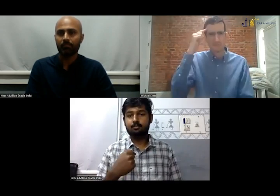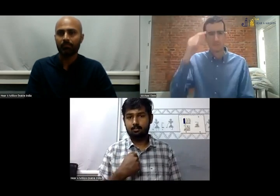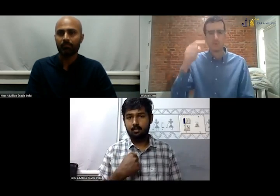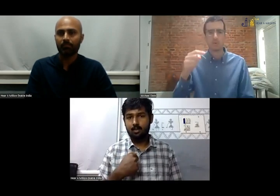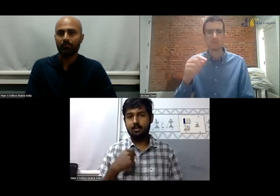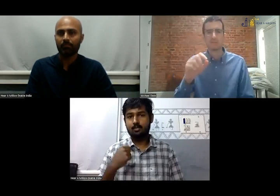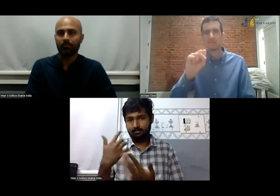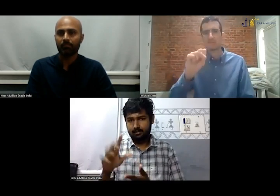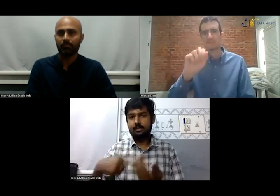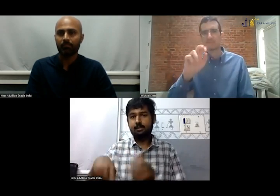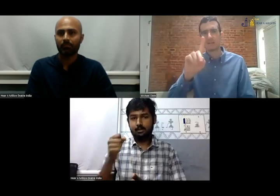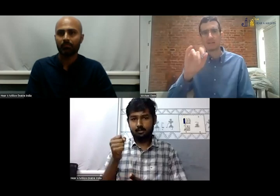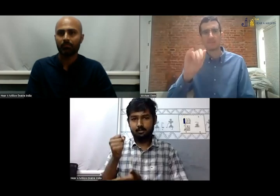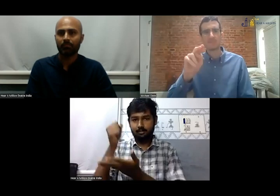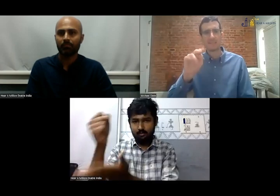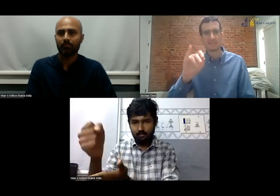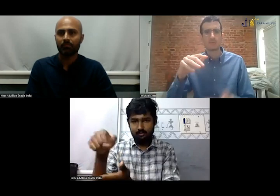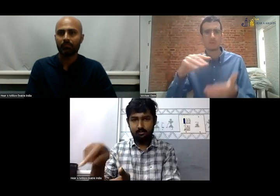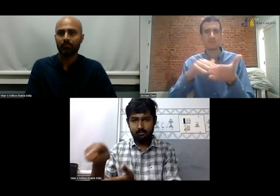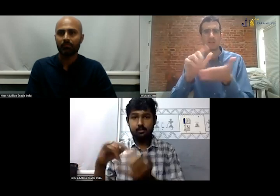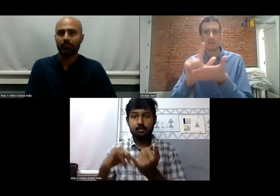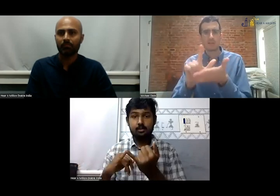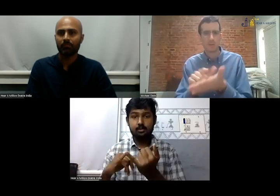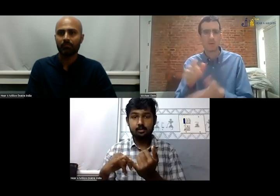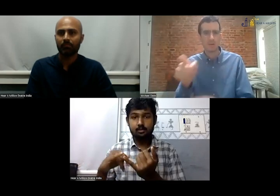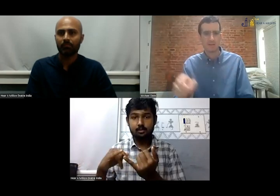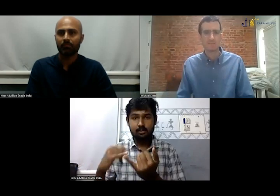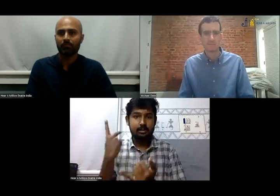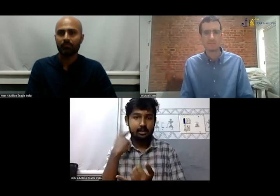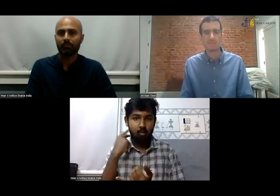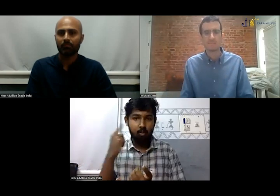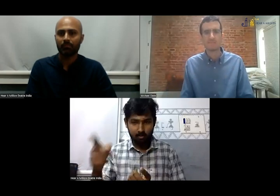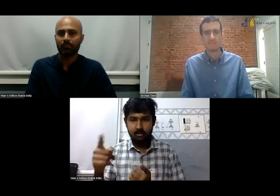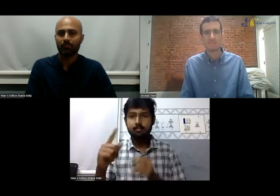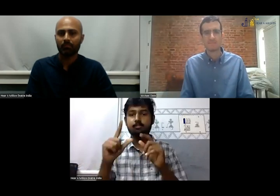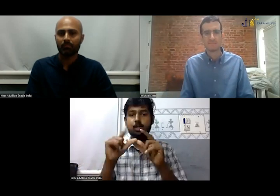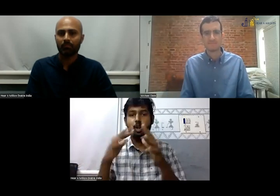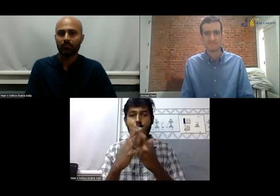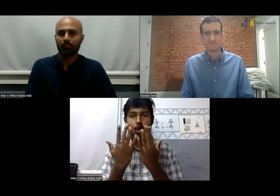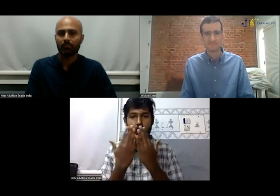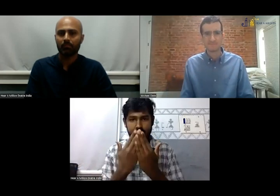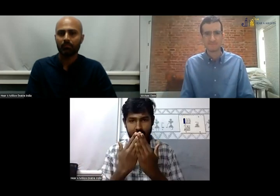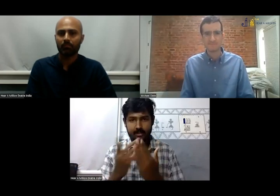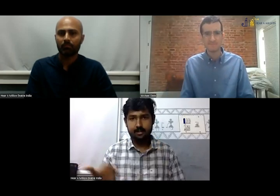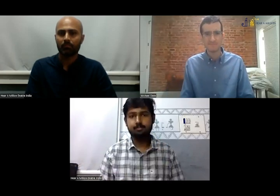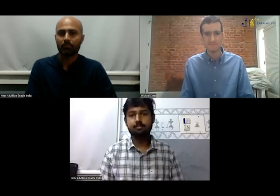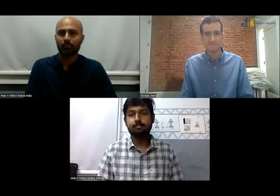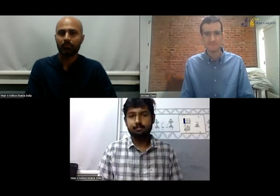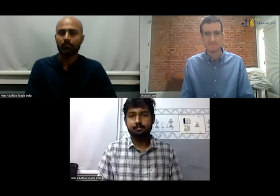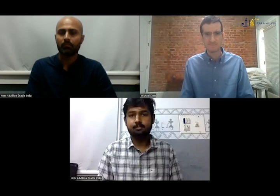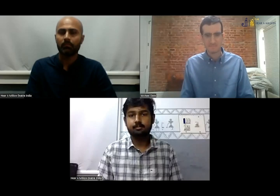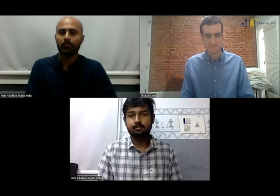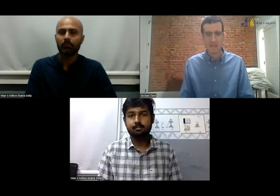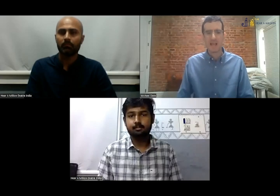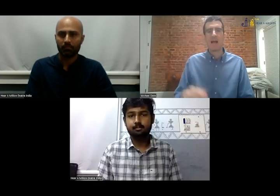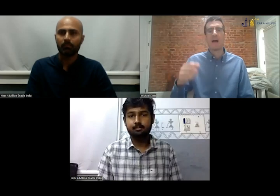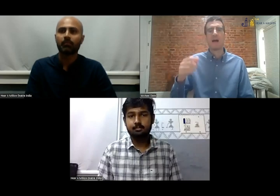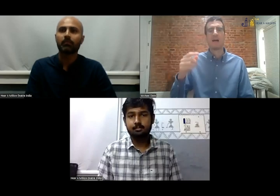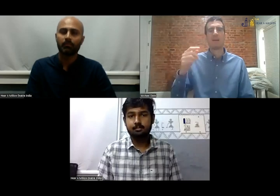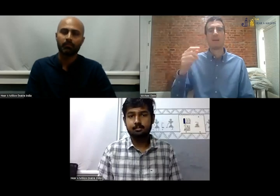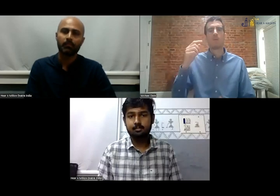have provided scholarship to Sudamani. So we provided scholarship to Sudamani for